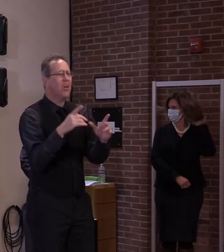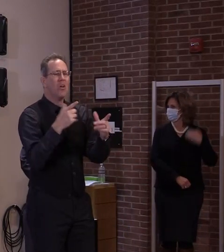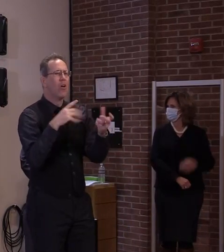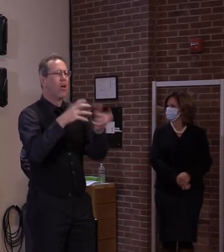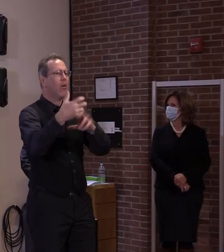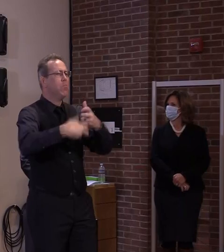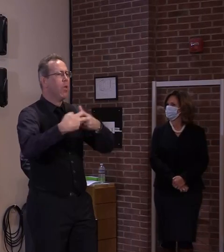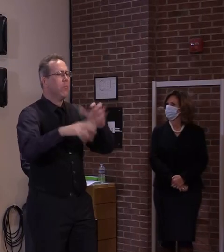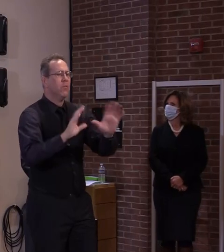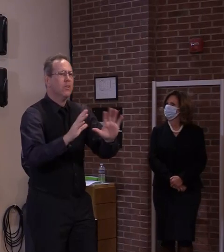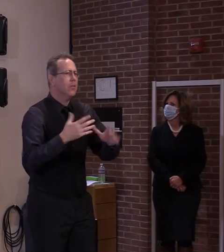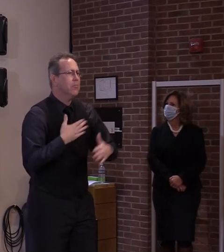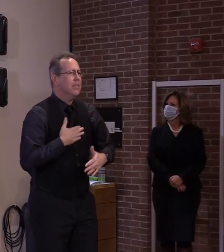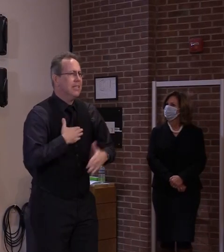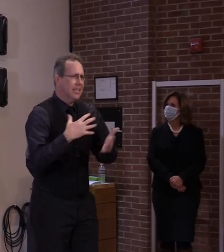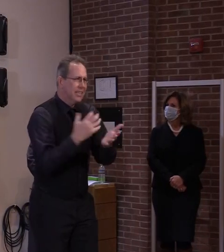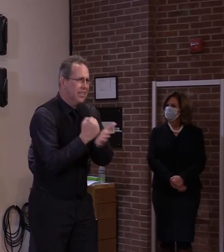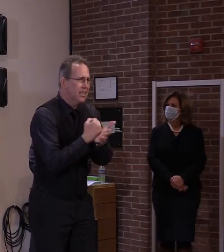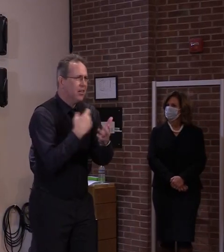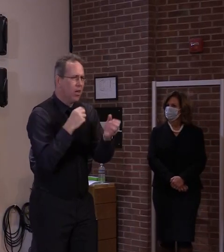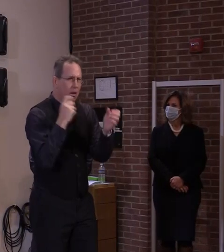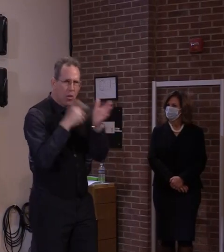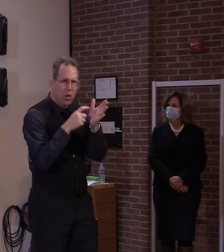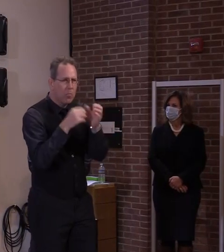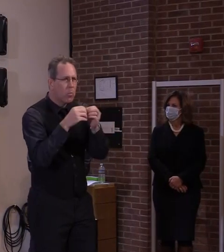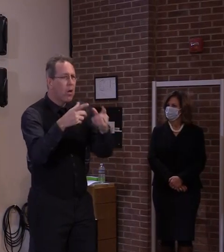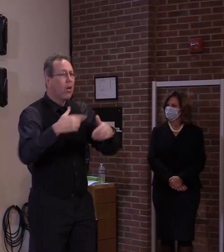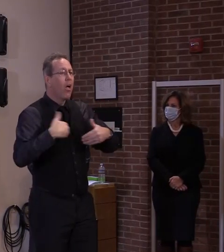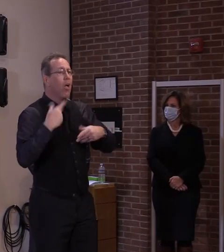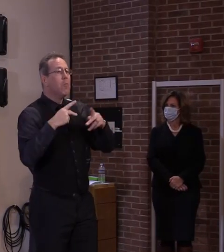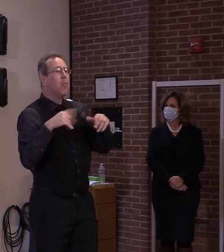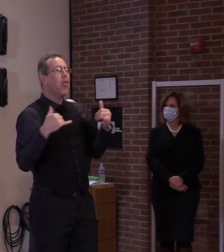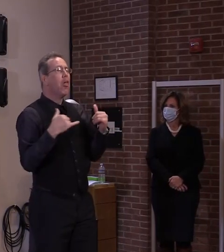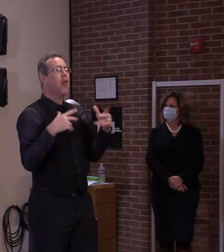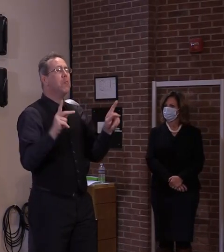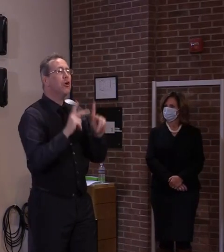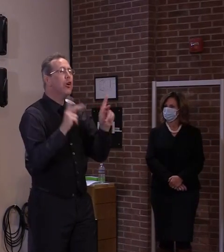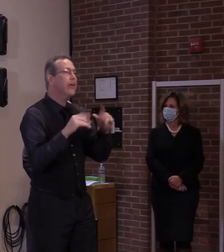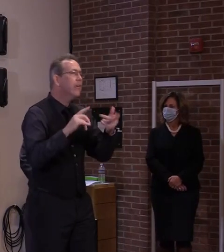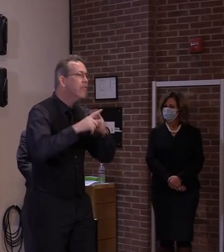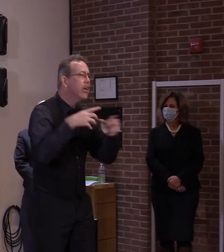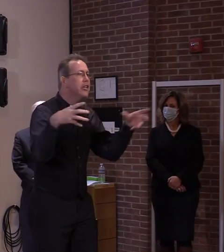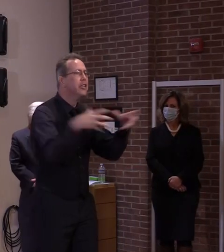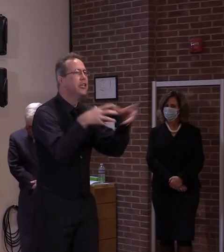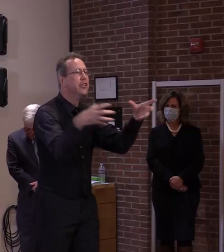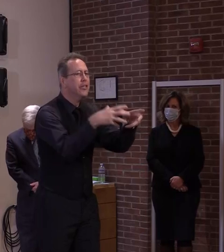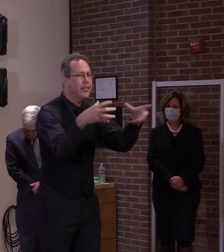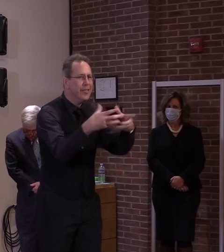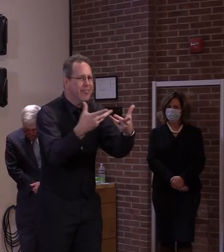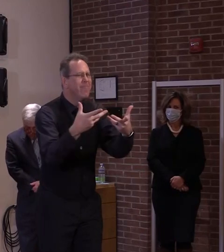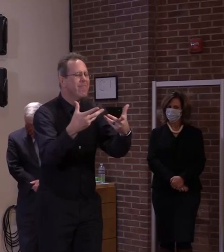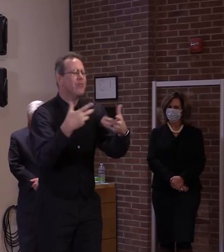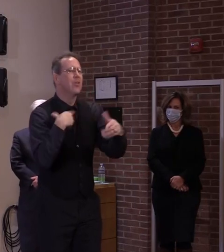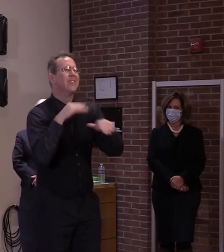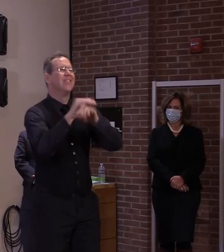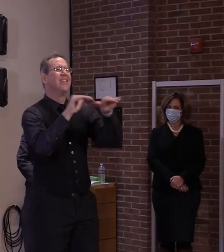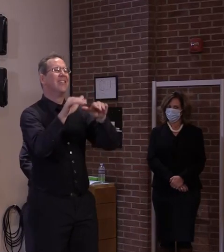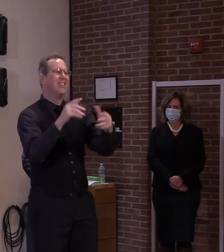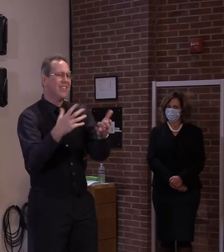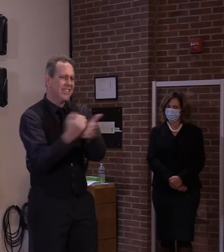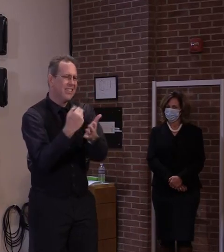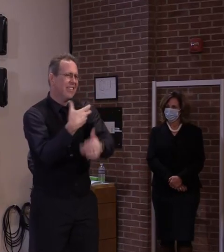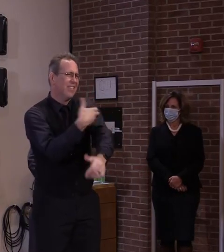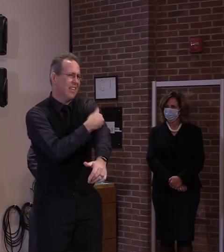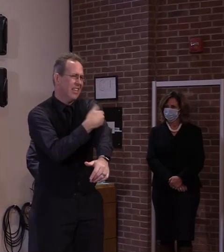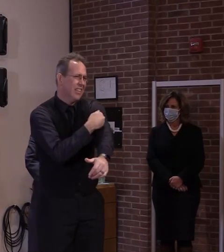see more people going to our vaccine sites and getting vaccinated. So I do think that there's still opportunities there,